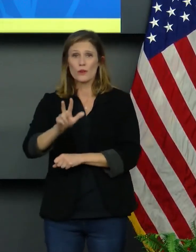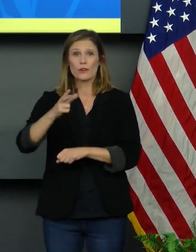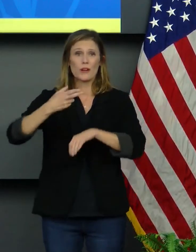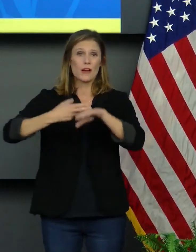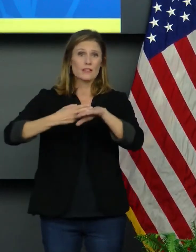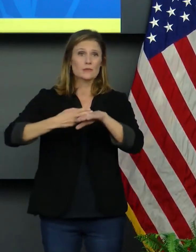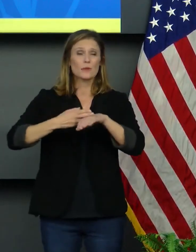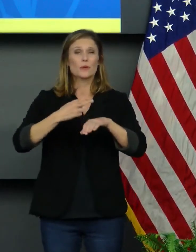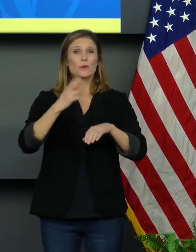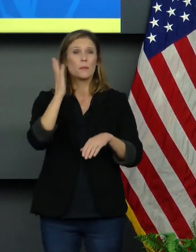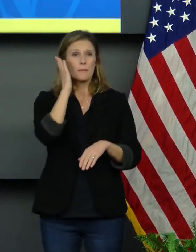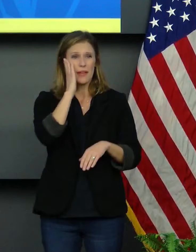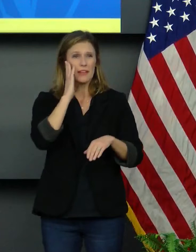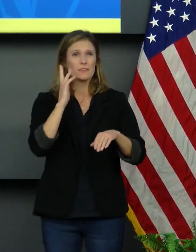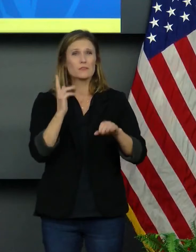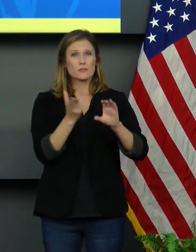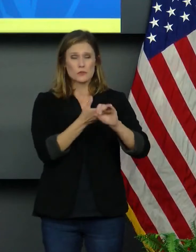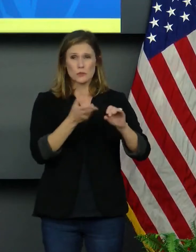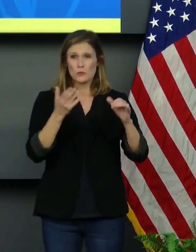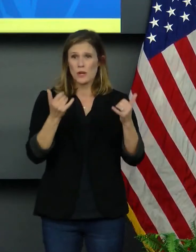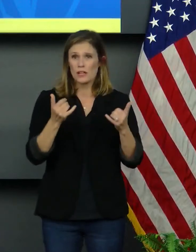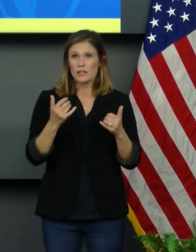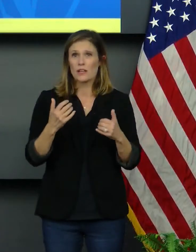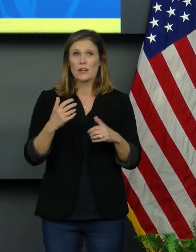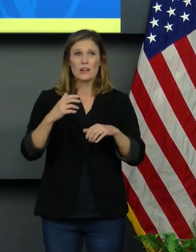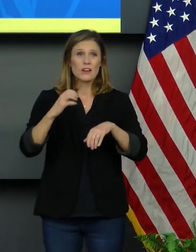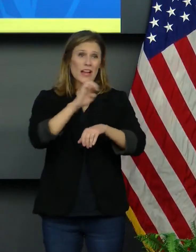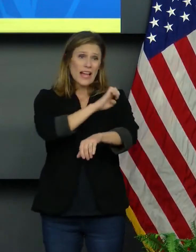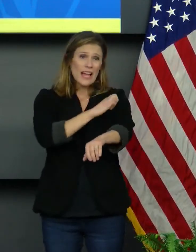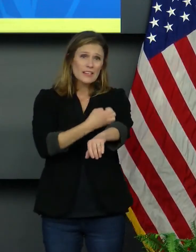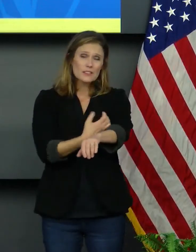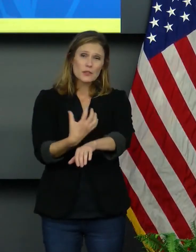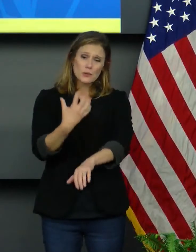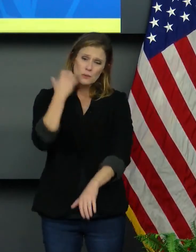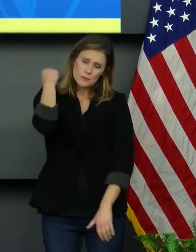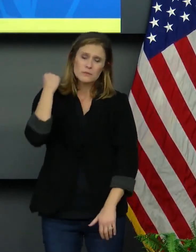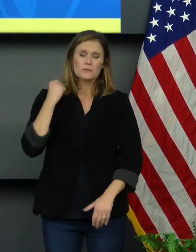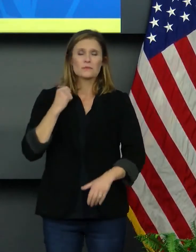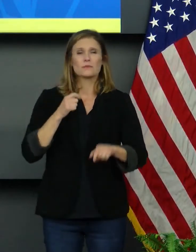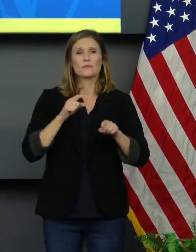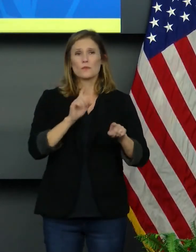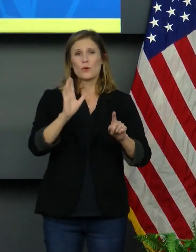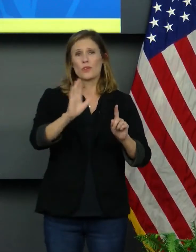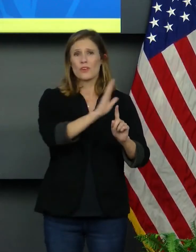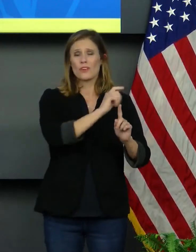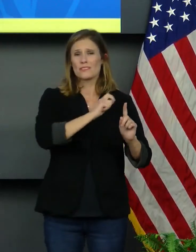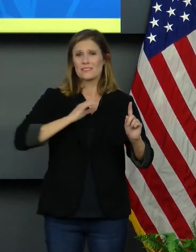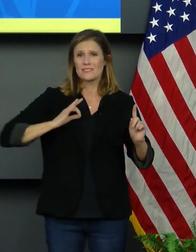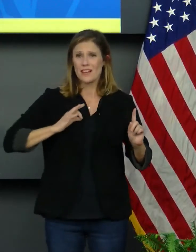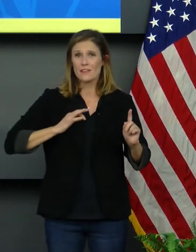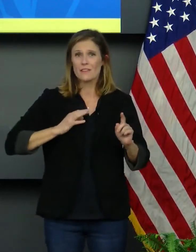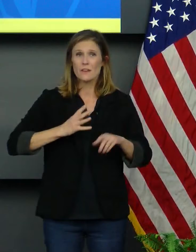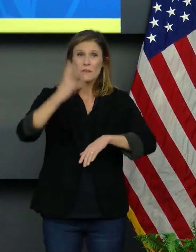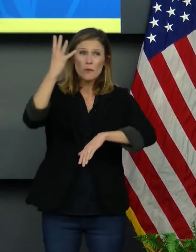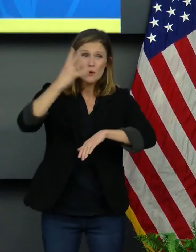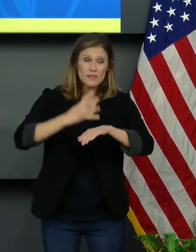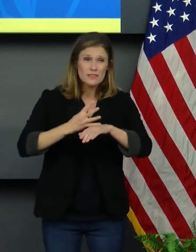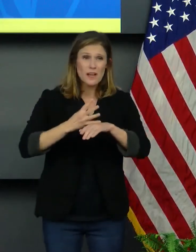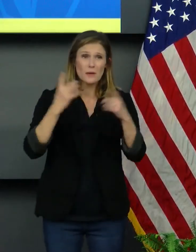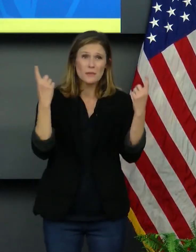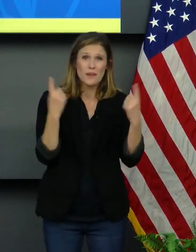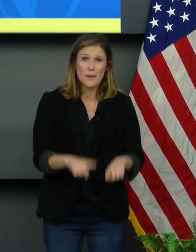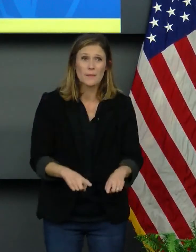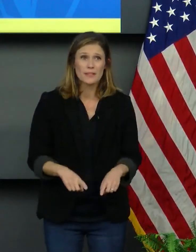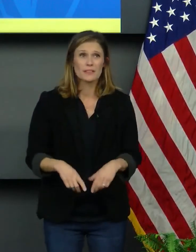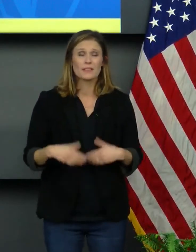now. It's consuming all of the energy that remains in our healthcare workers, and this is the 4th time we've done this.